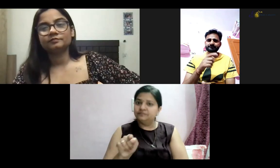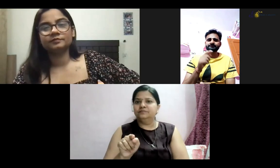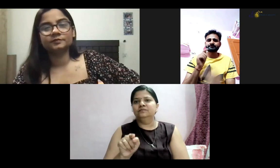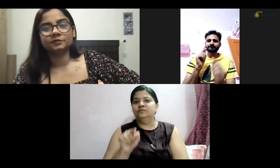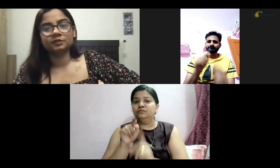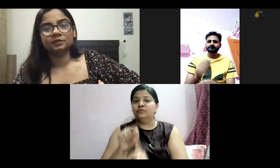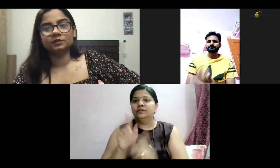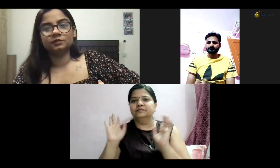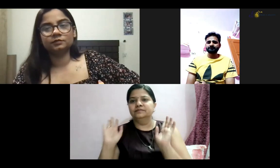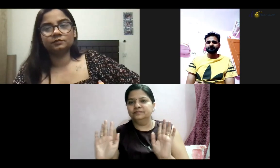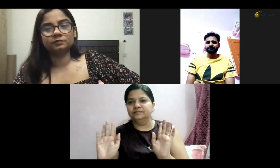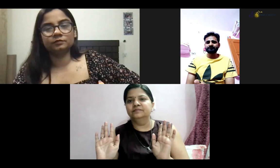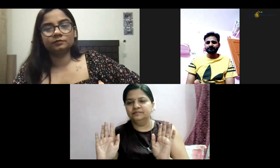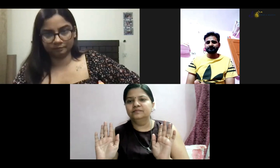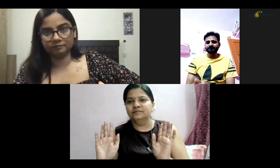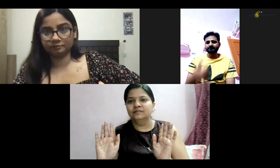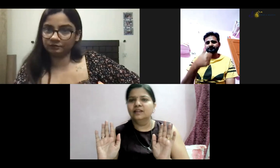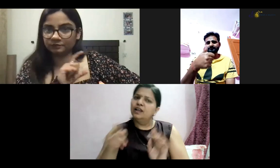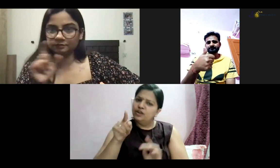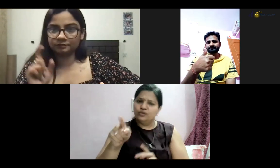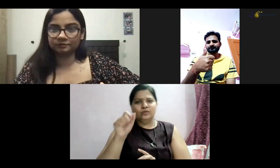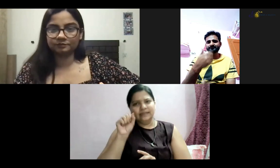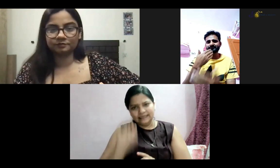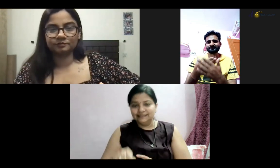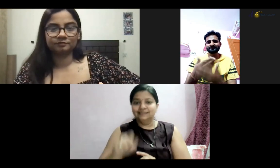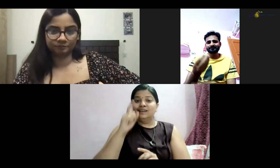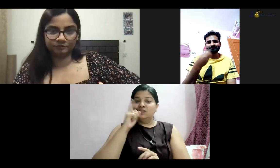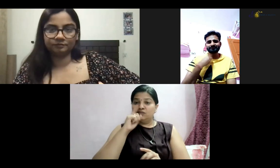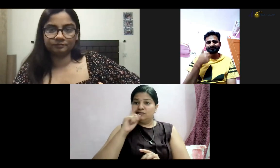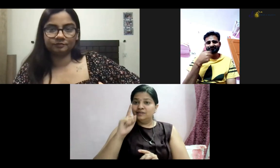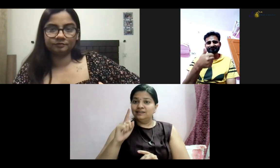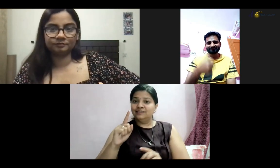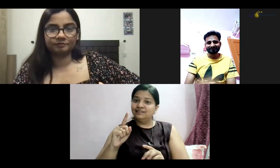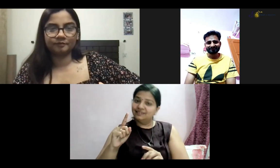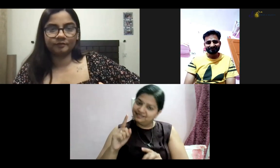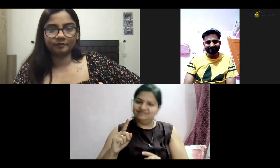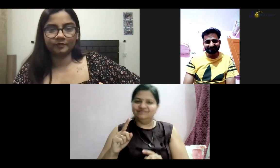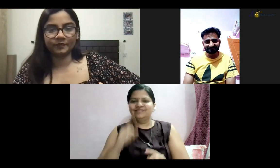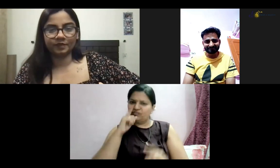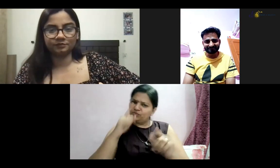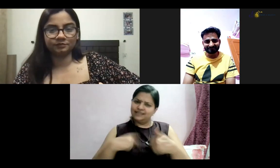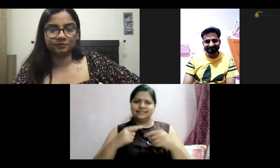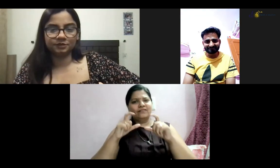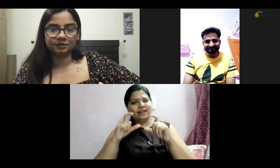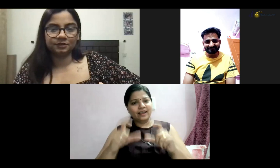That's a point. Valid point. Right. So boys are the responsible for this. Okay. Thanks